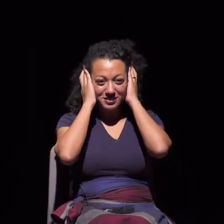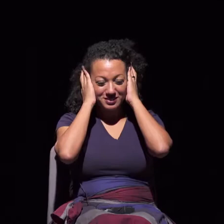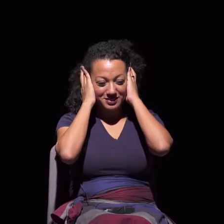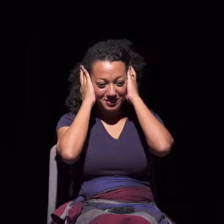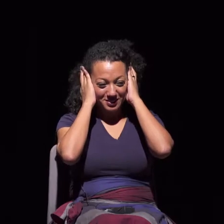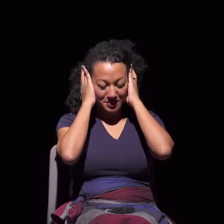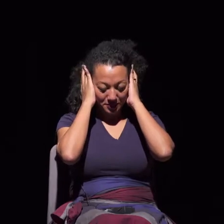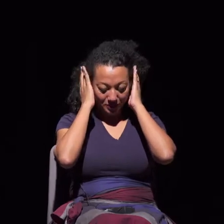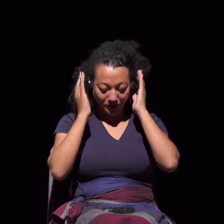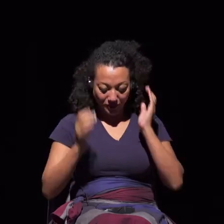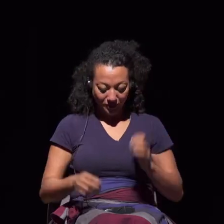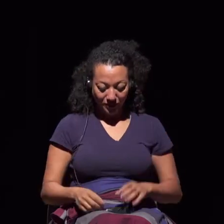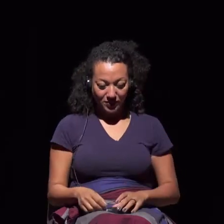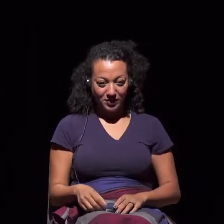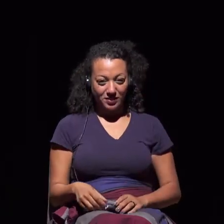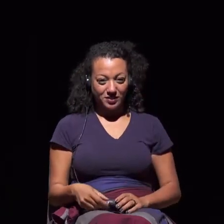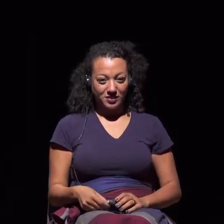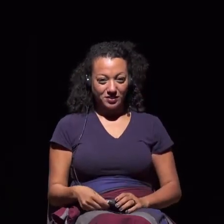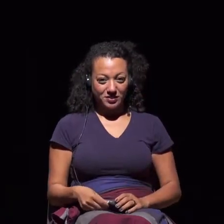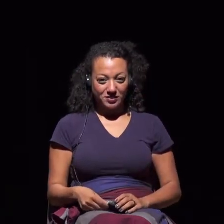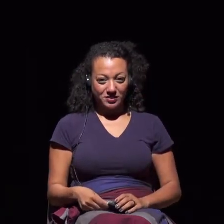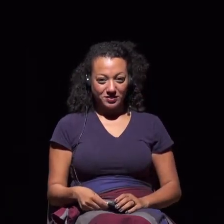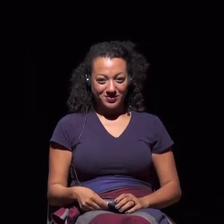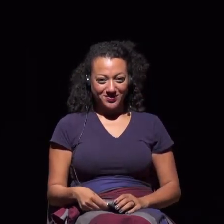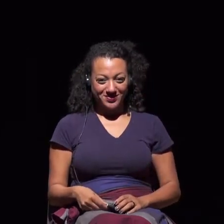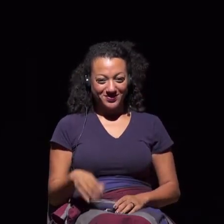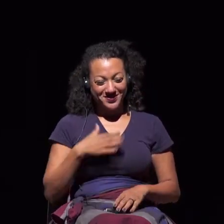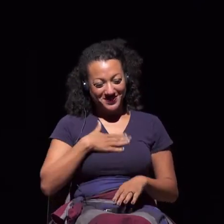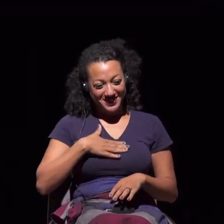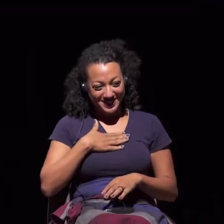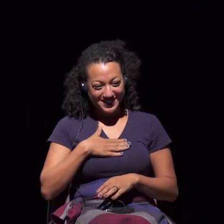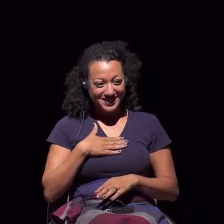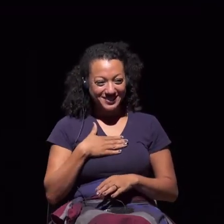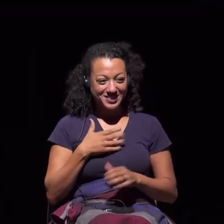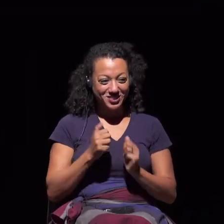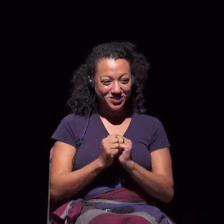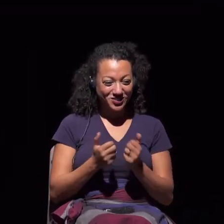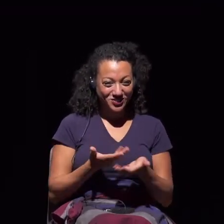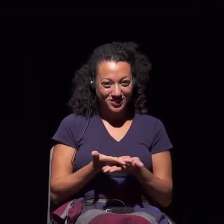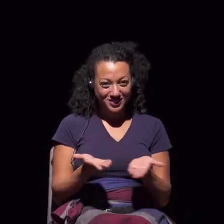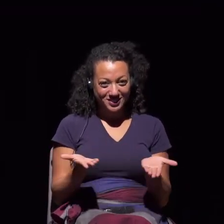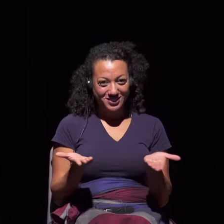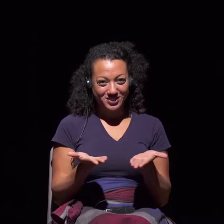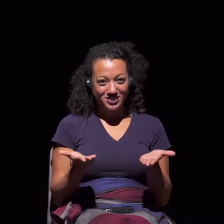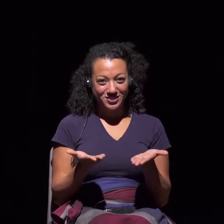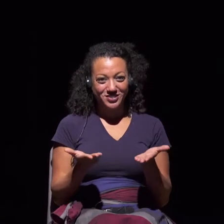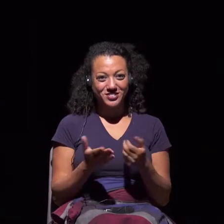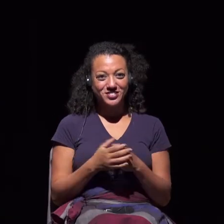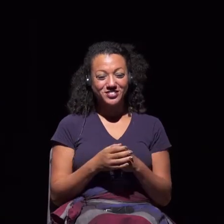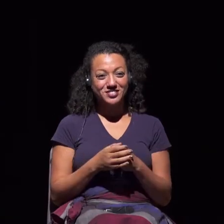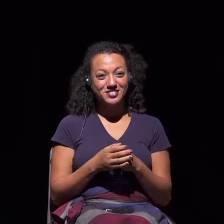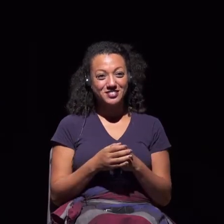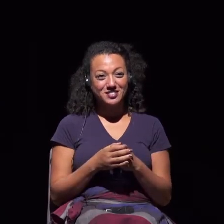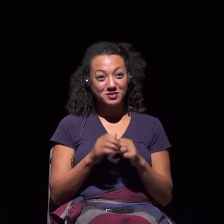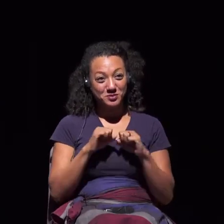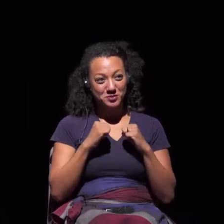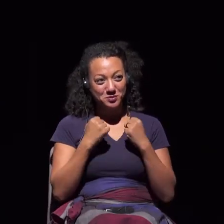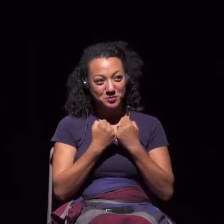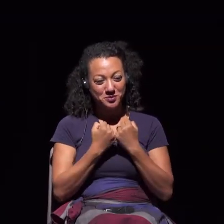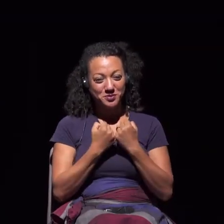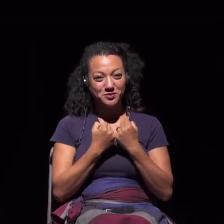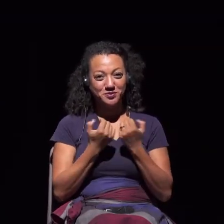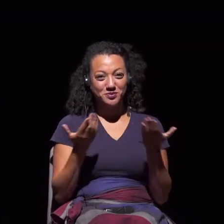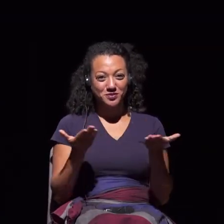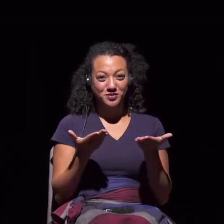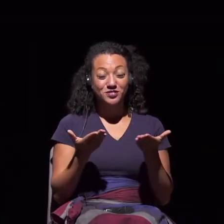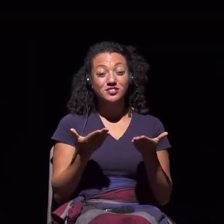It's a great pleasure to be with you all today and for the duration of this symposium. I'd like to thank